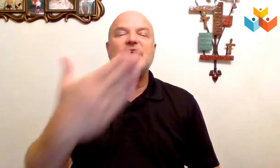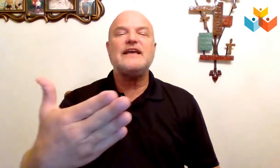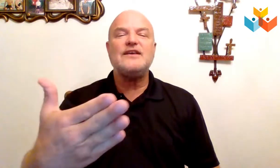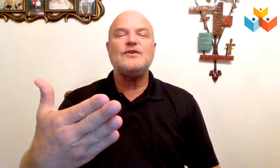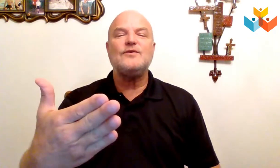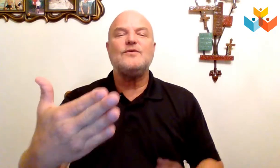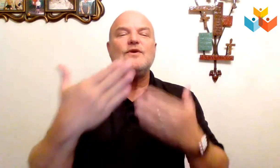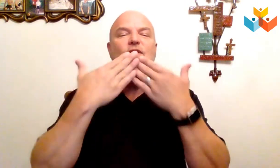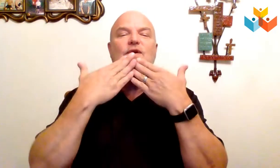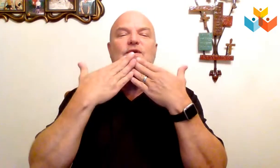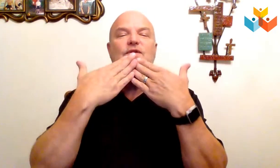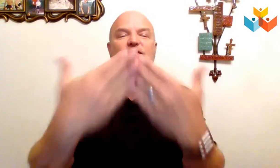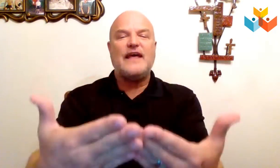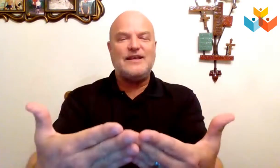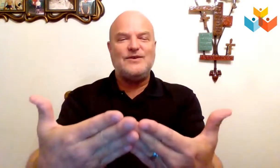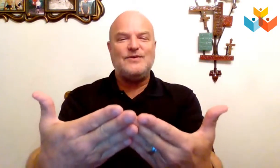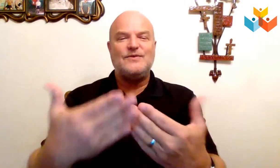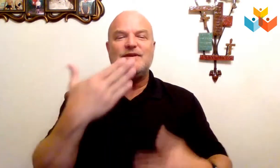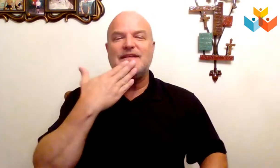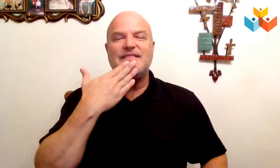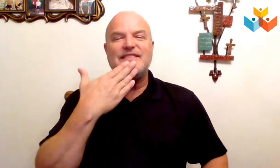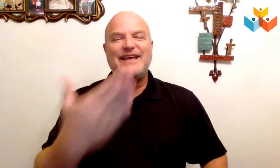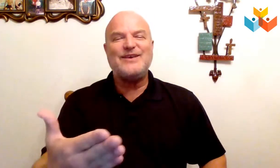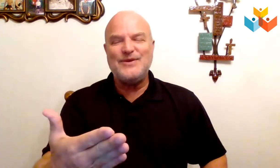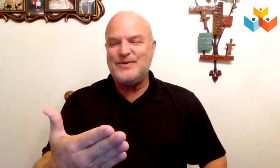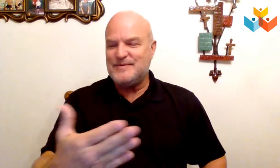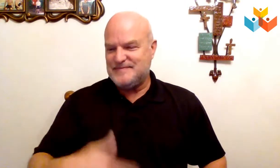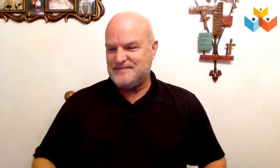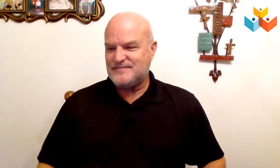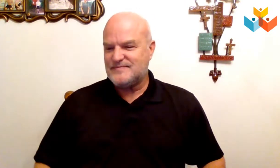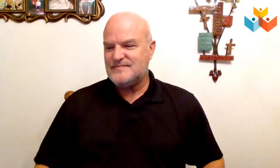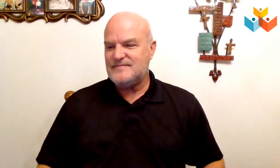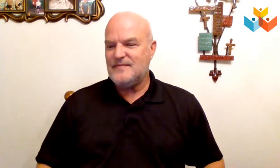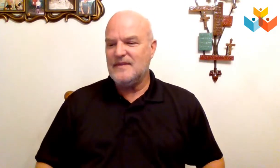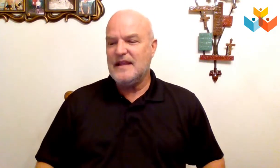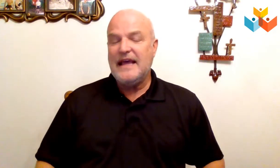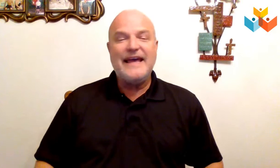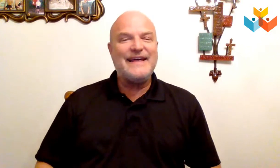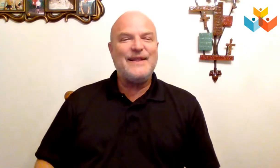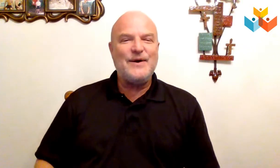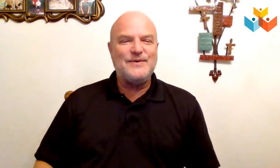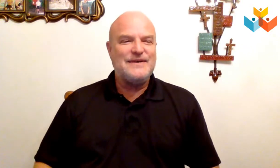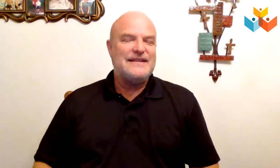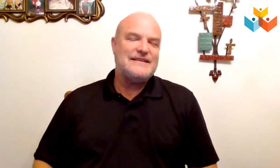Thank you. Thank you. Thank you. Thank you.